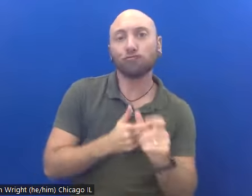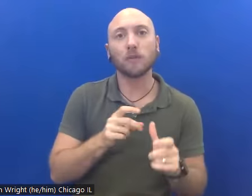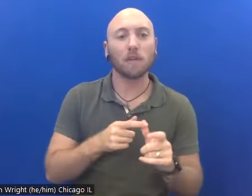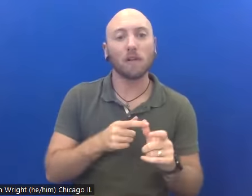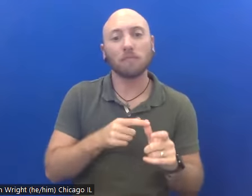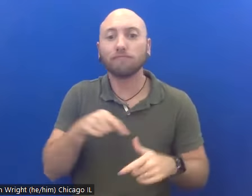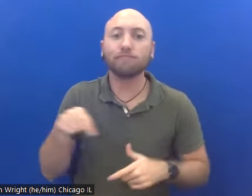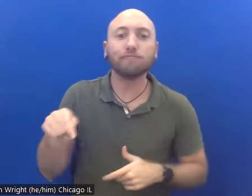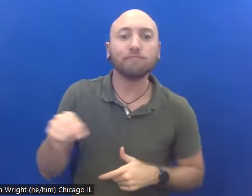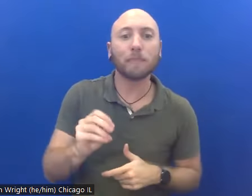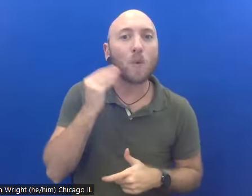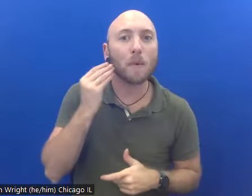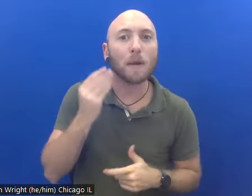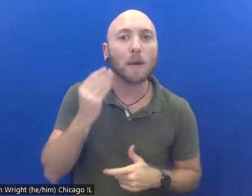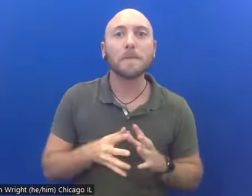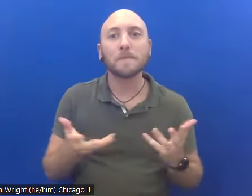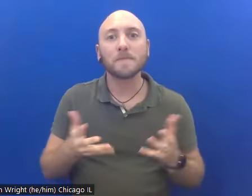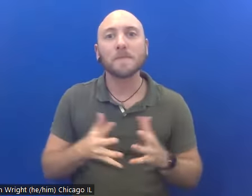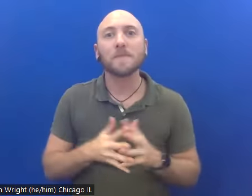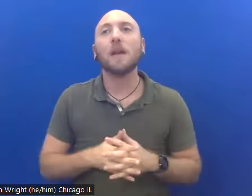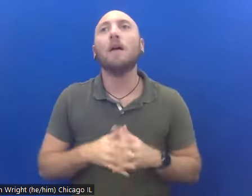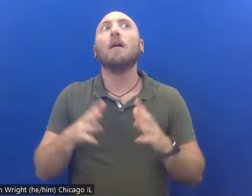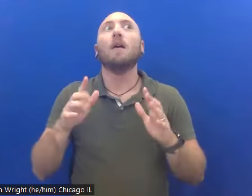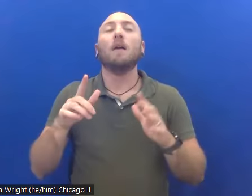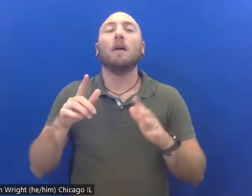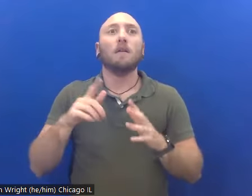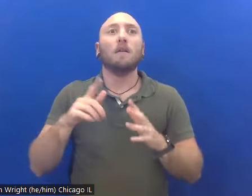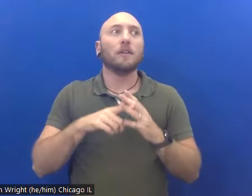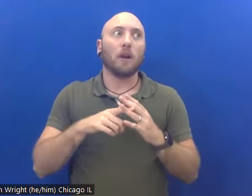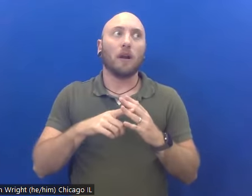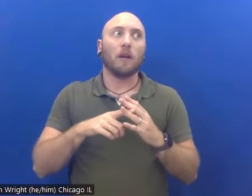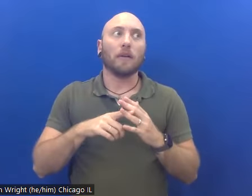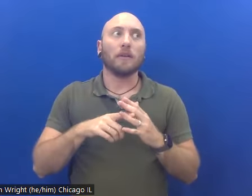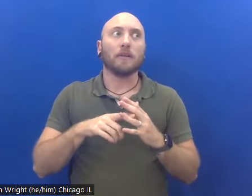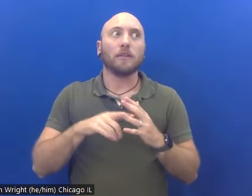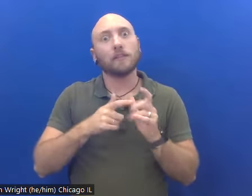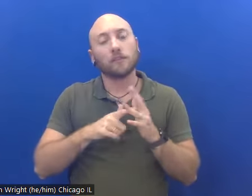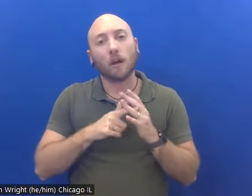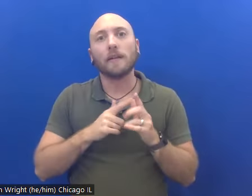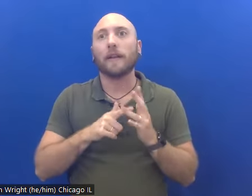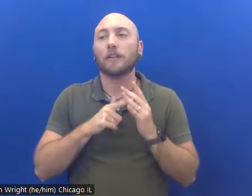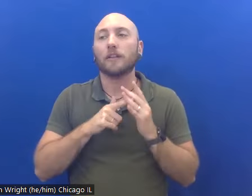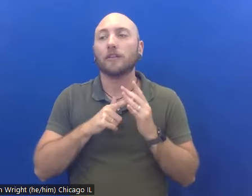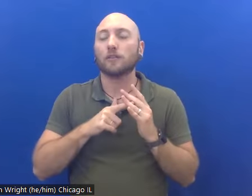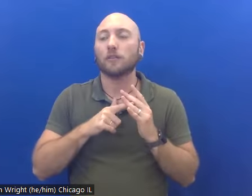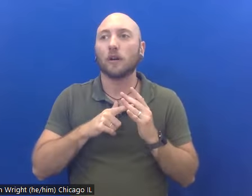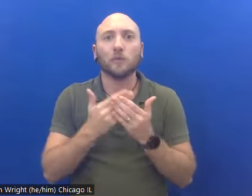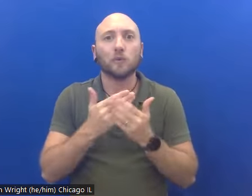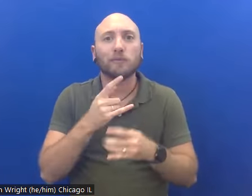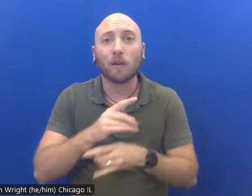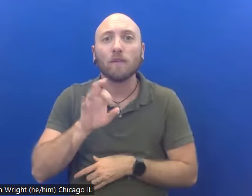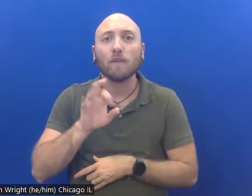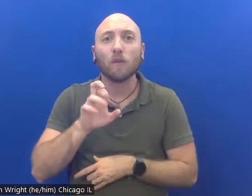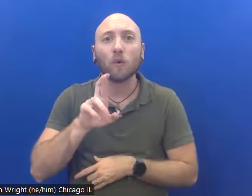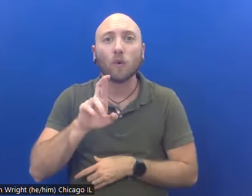what juice is, it's like a weaker version of Four Loko. Then I started drinking Four Lokos because those numbers worked out great. I actually stopped drinking Four Lokos because there's too much sugar in them,